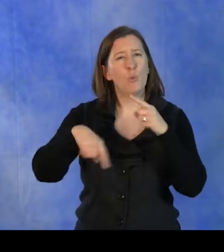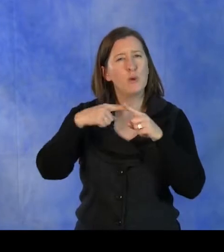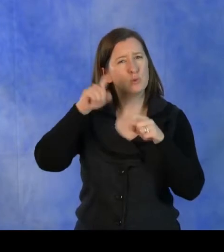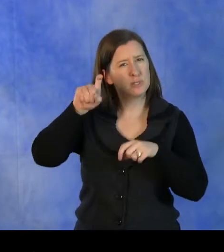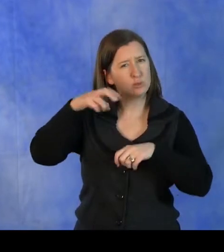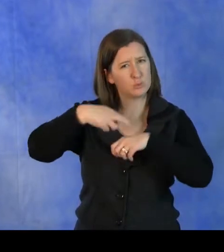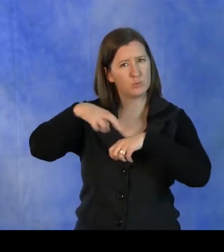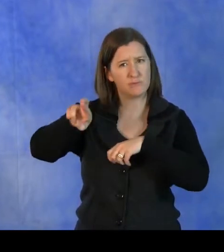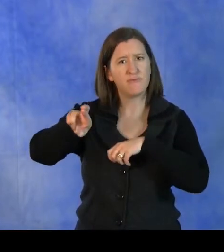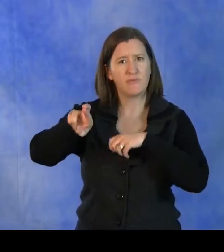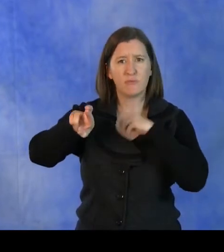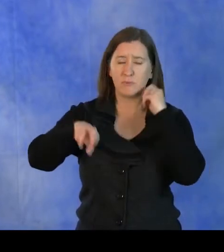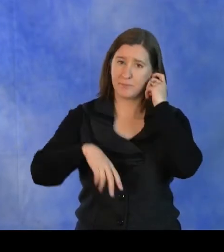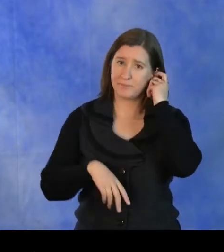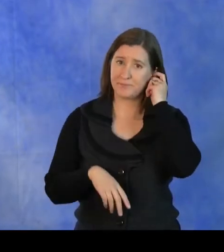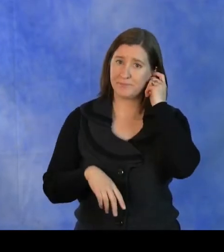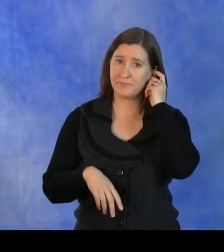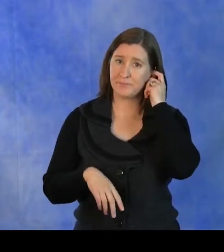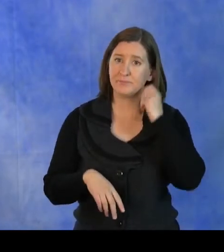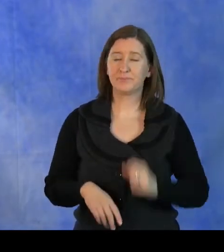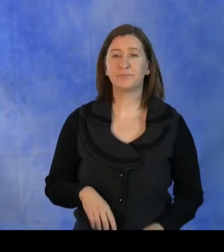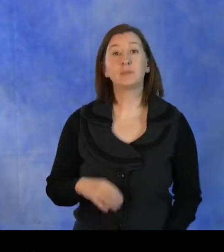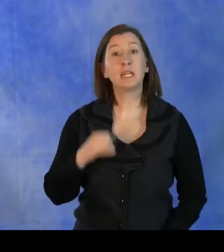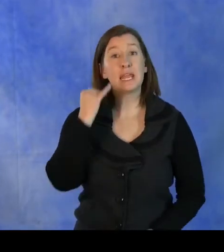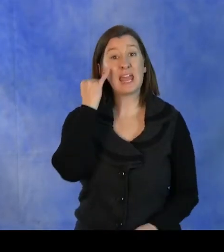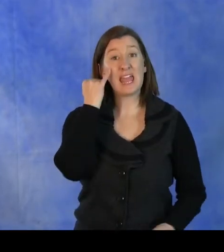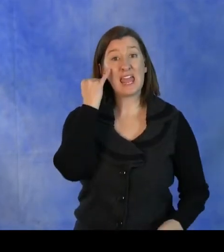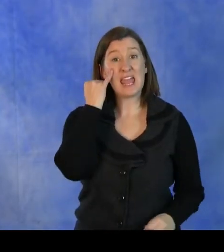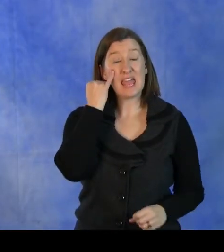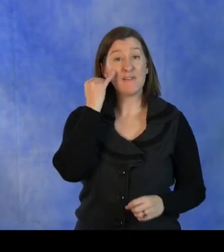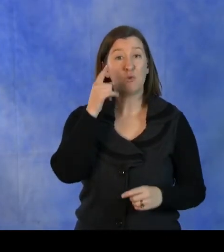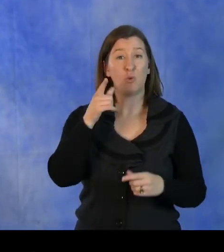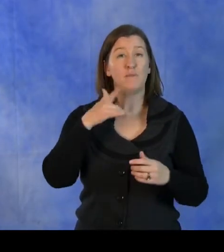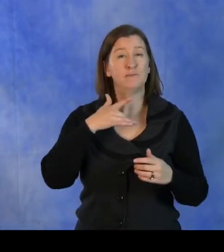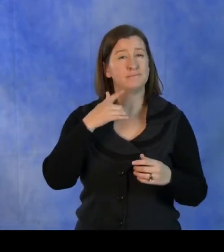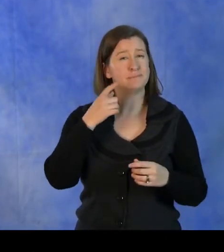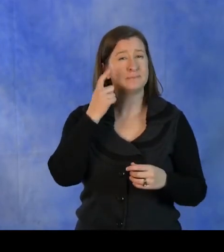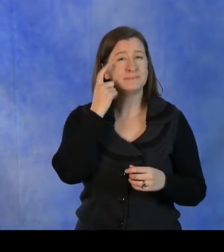So I think it's important to know when you need to refer.